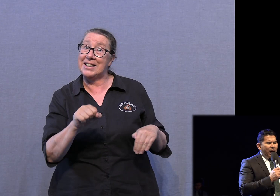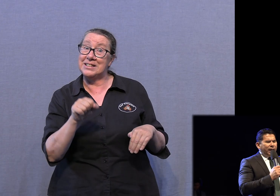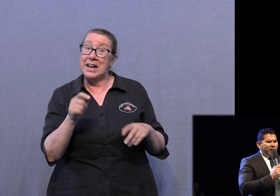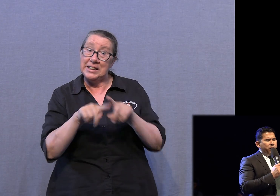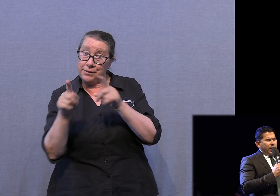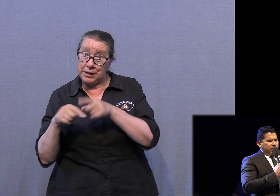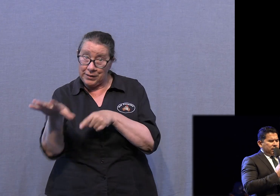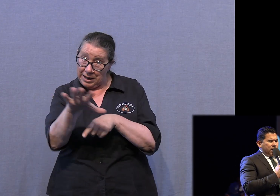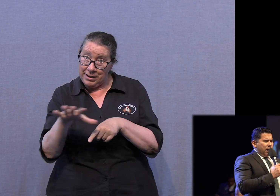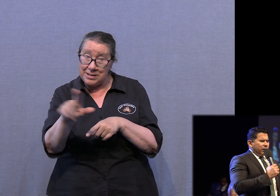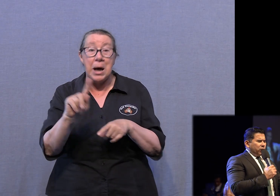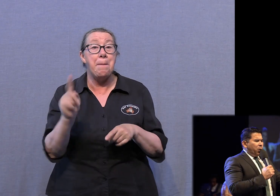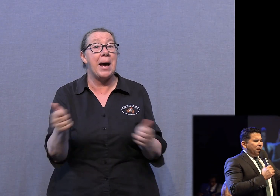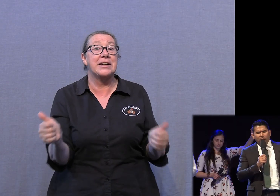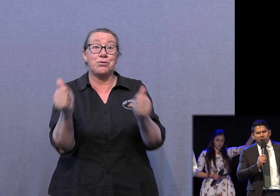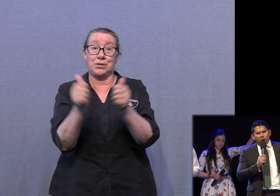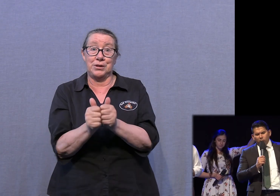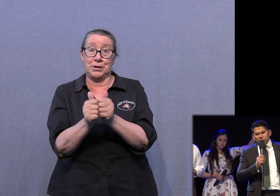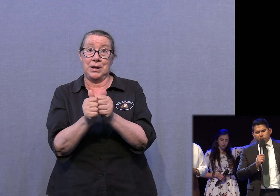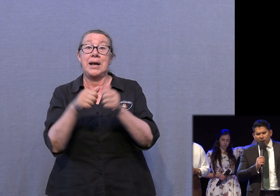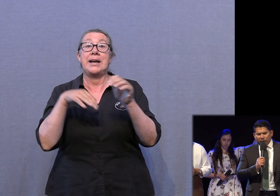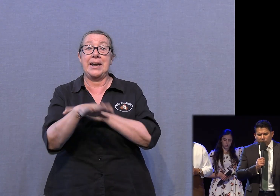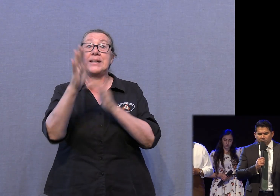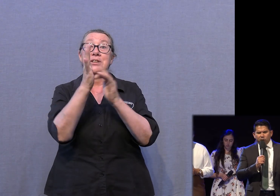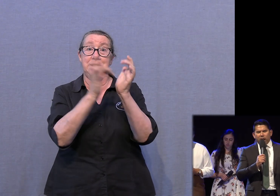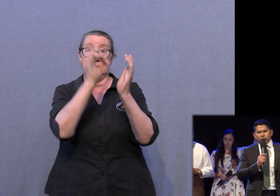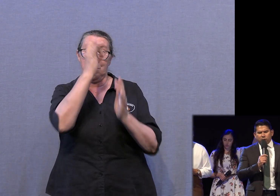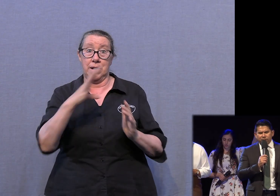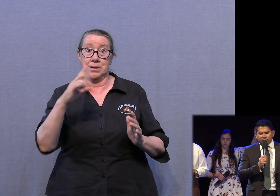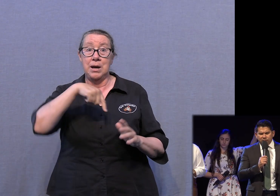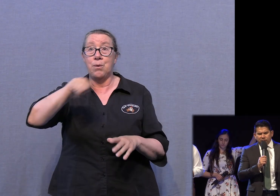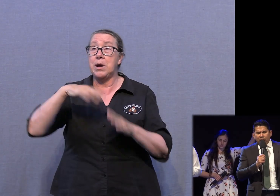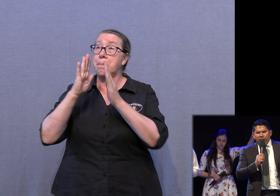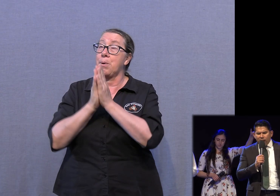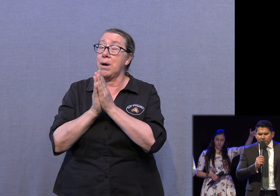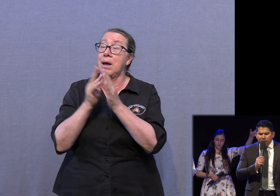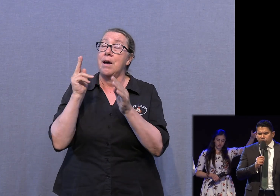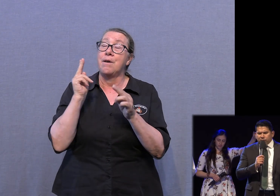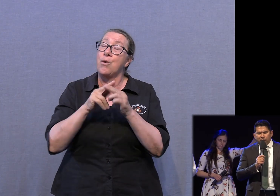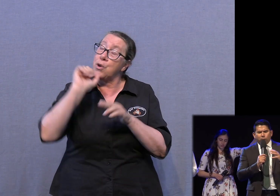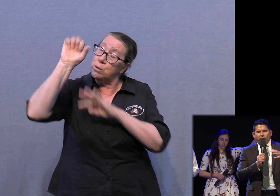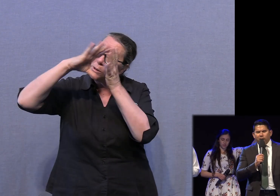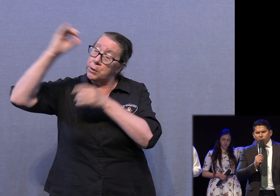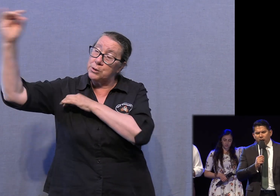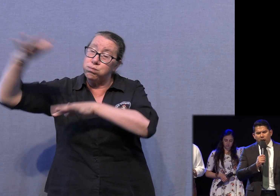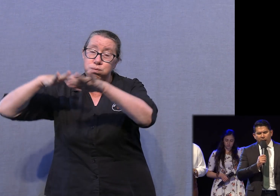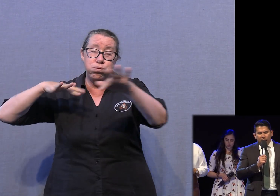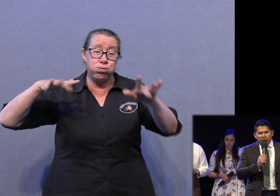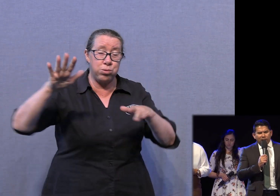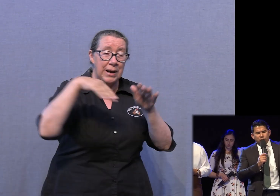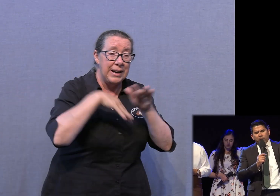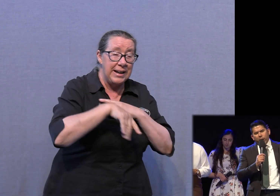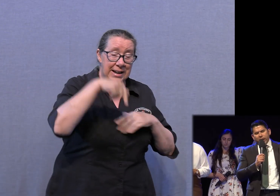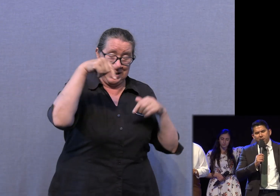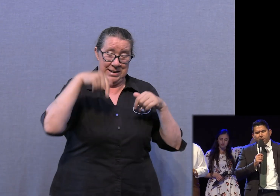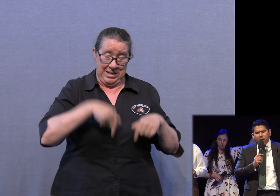one body in Christ. And so we pray that your Holy Spirit would move in our services, in our midst, Lord God, wherever we are. And